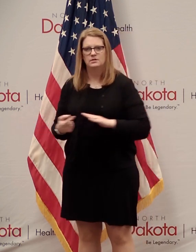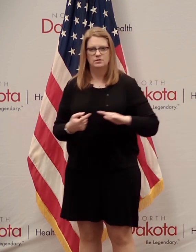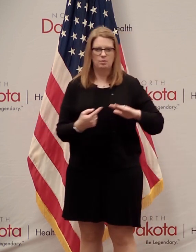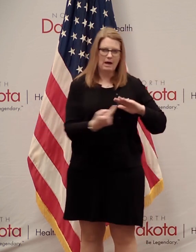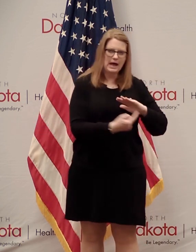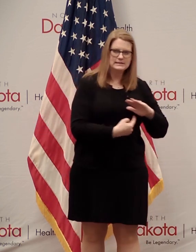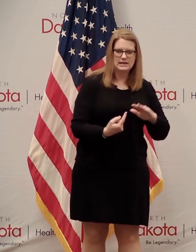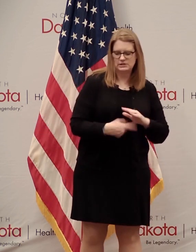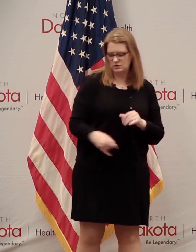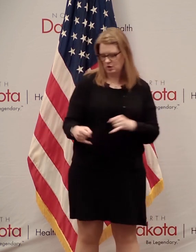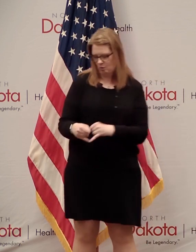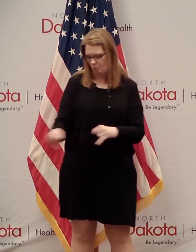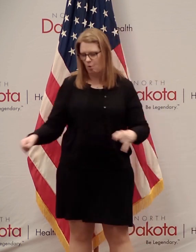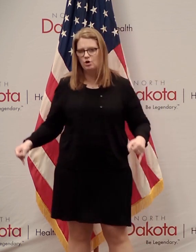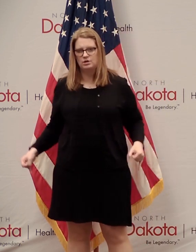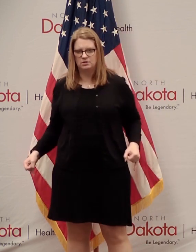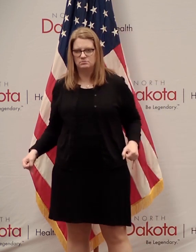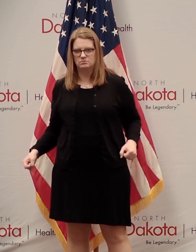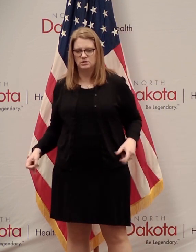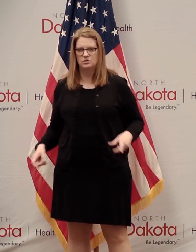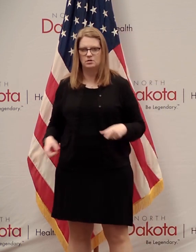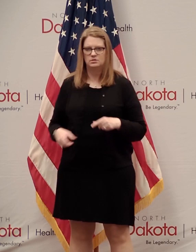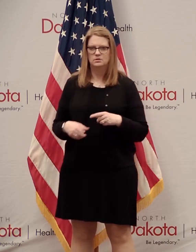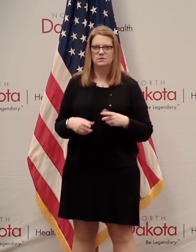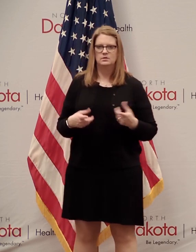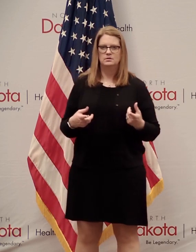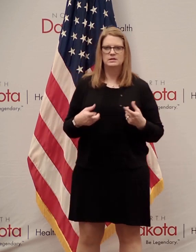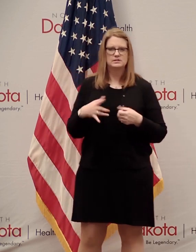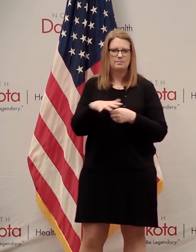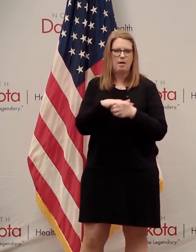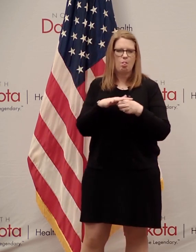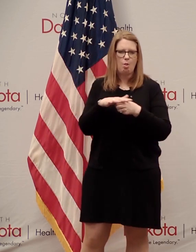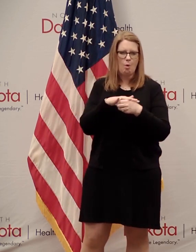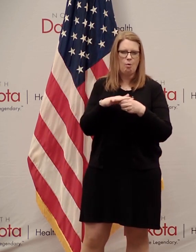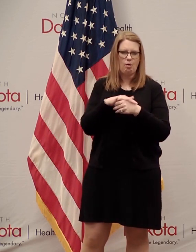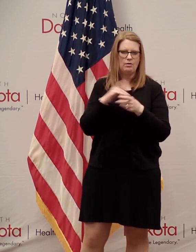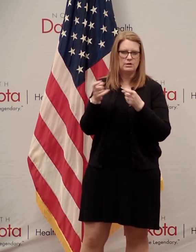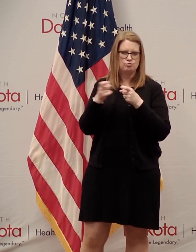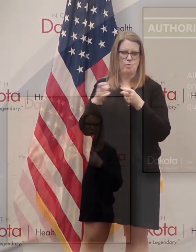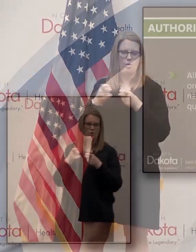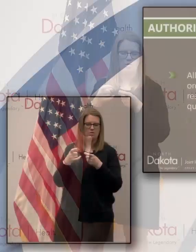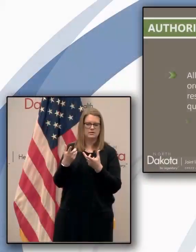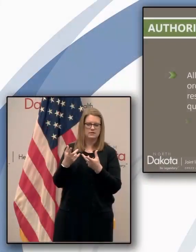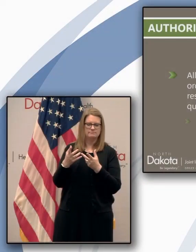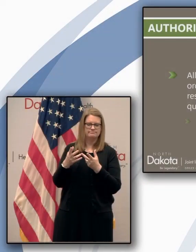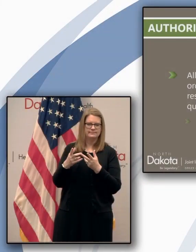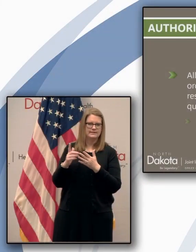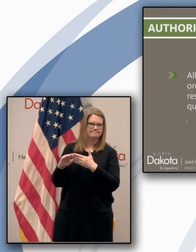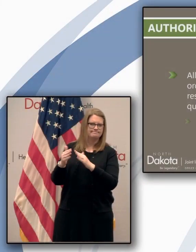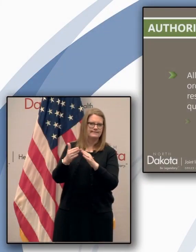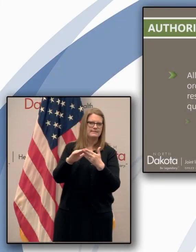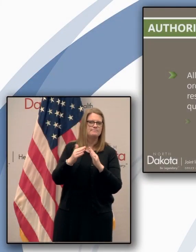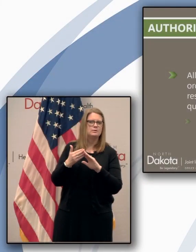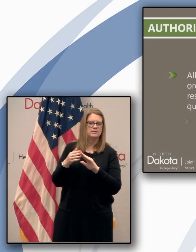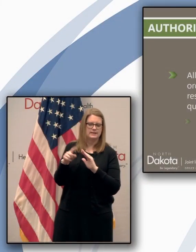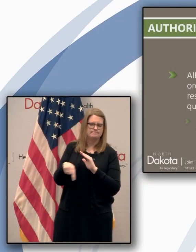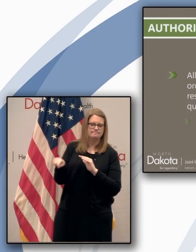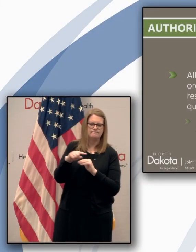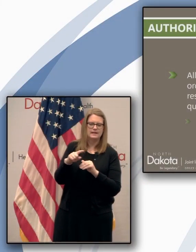orders for community members. And so this is about local control and local engagement and making the best decisions